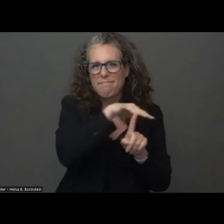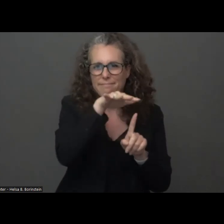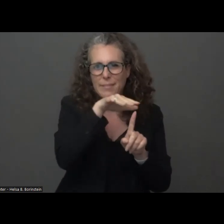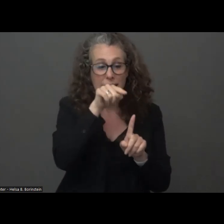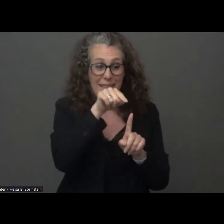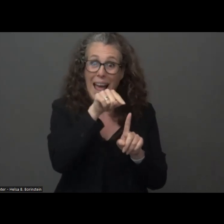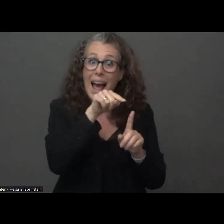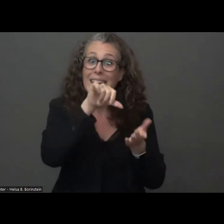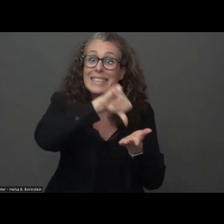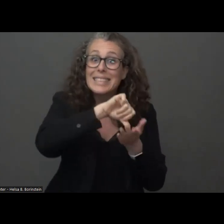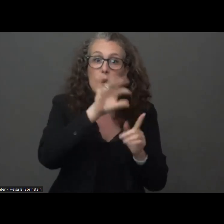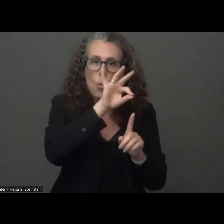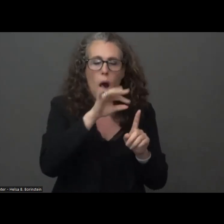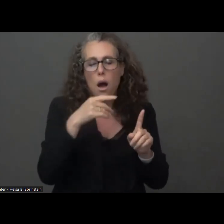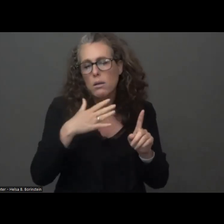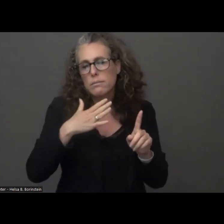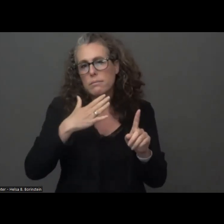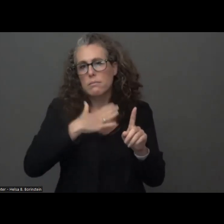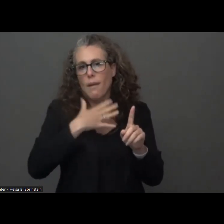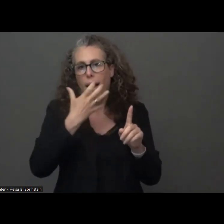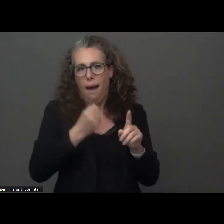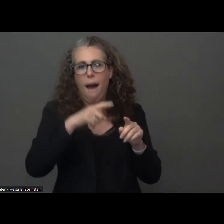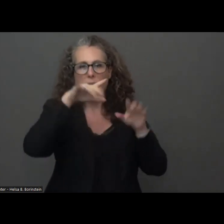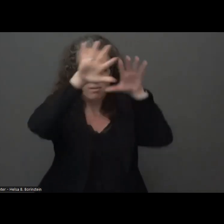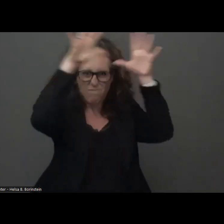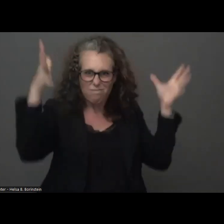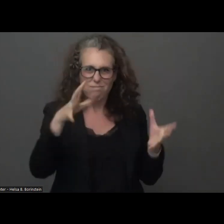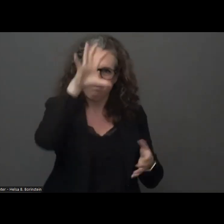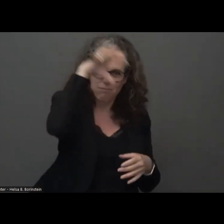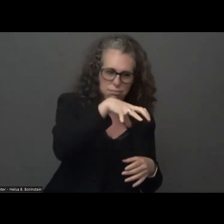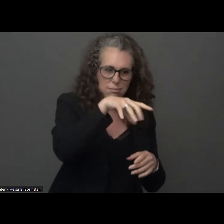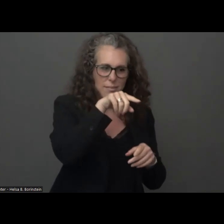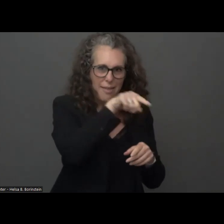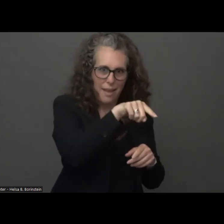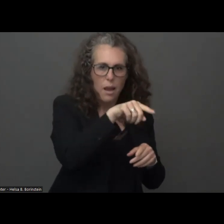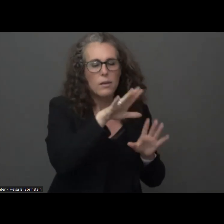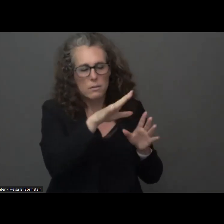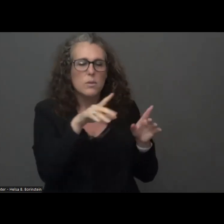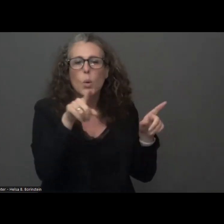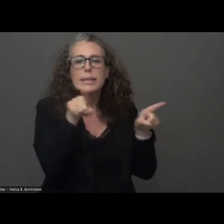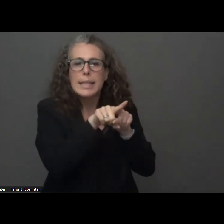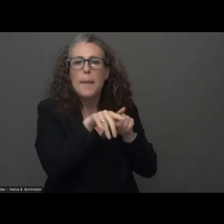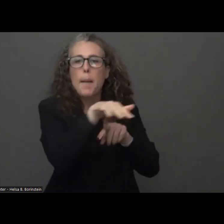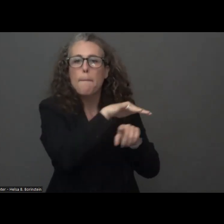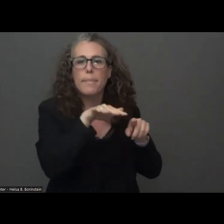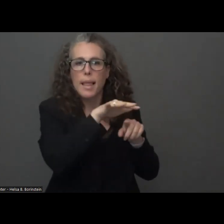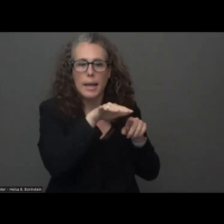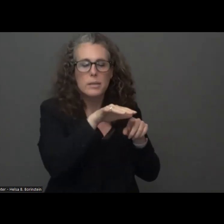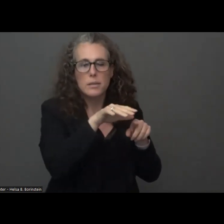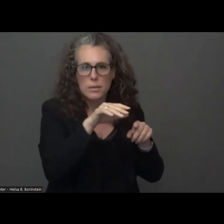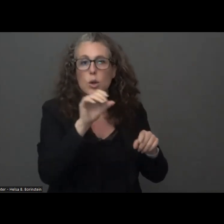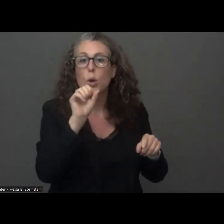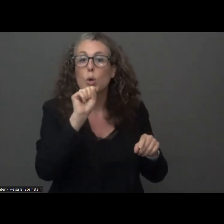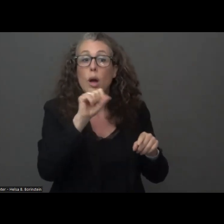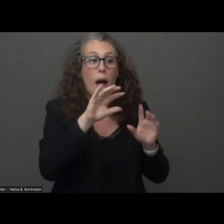of our sites there, one of our plants there. And so we wanted to support the plant there by sourcing sorghum from